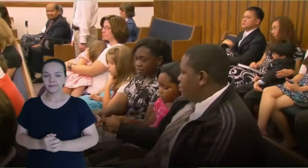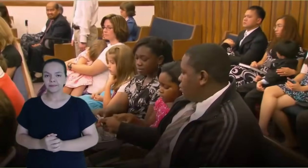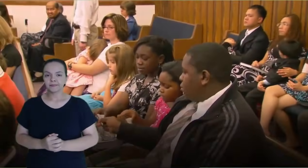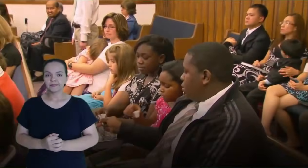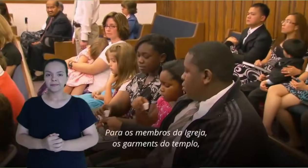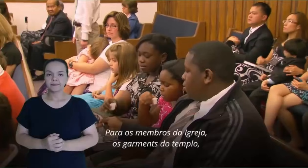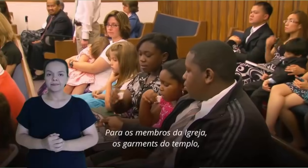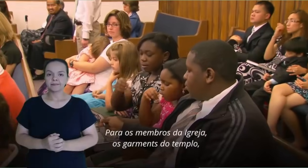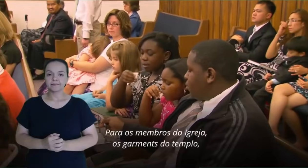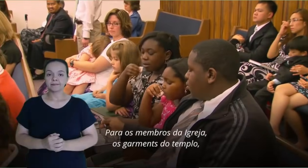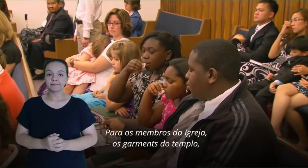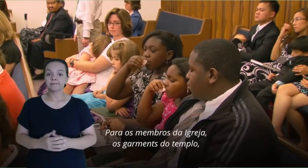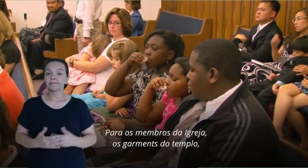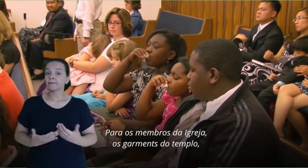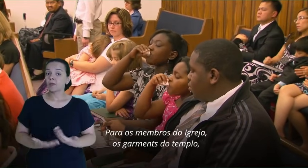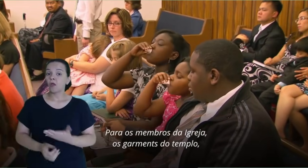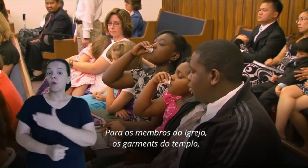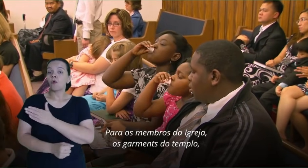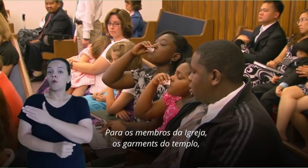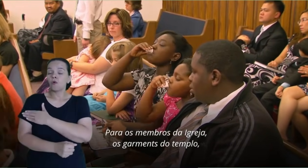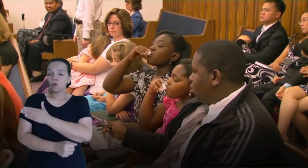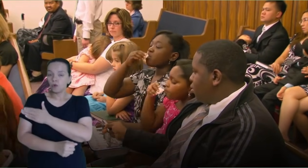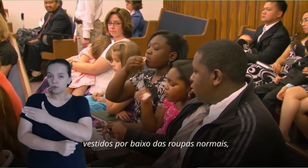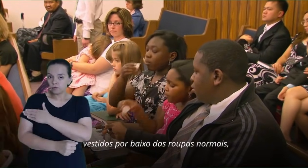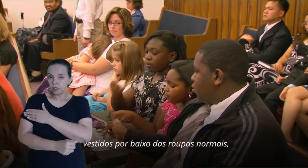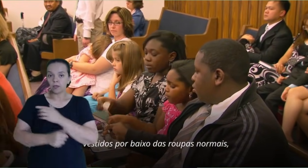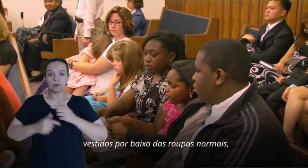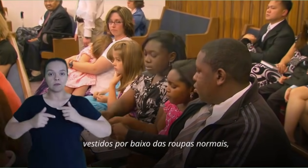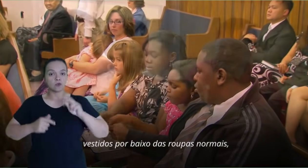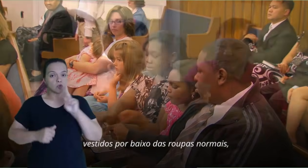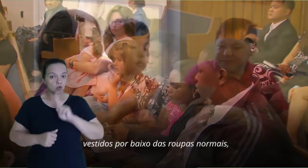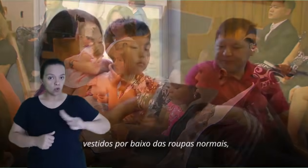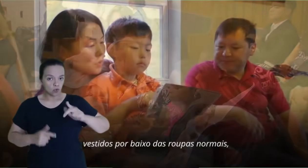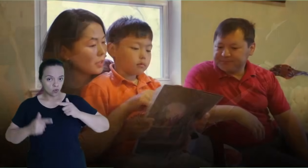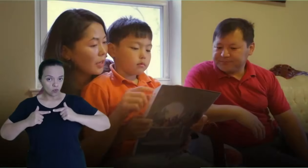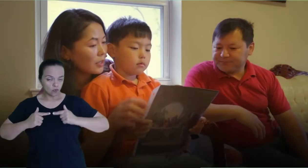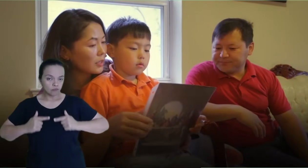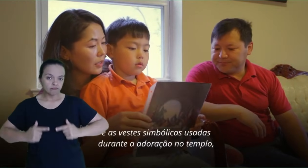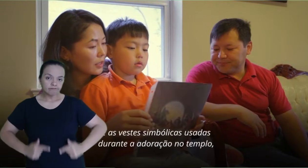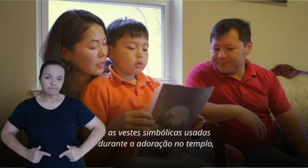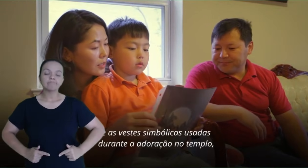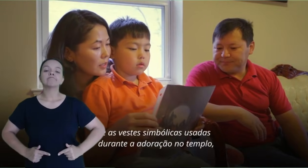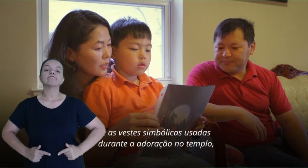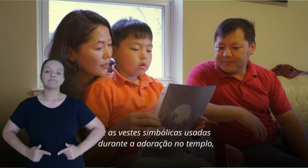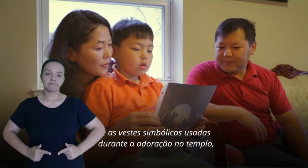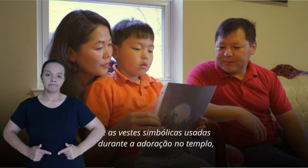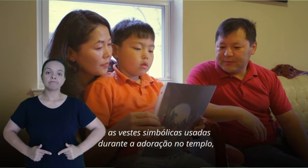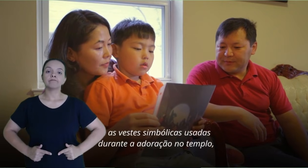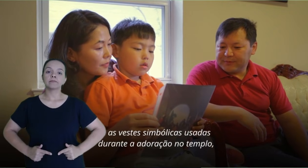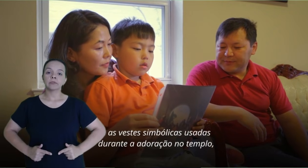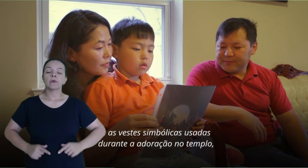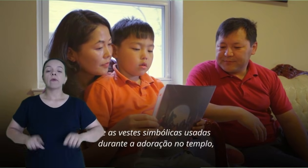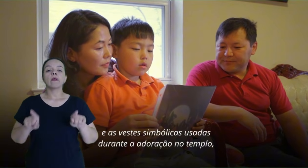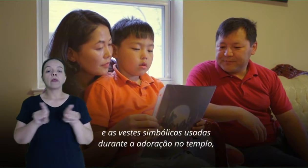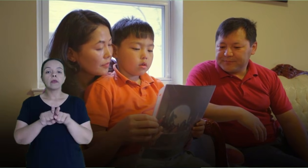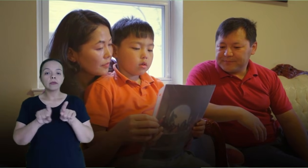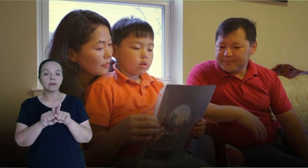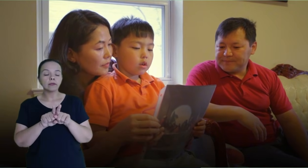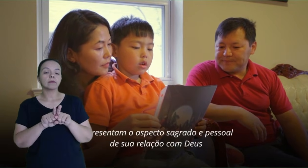To church members, the modest temple garment worn under normal clothing and the symbolic robes worn during temple worship represent